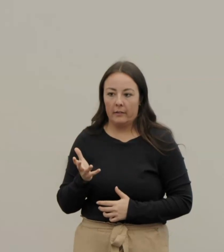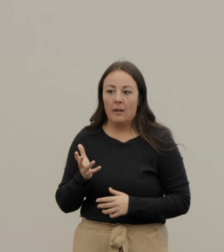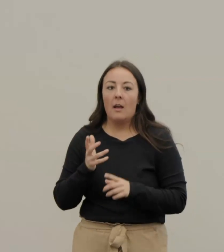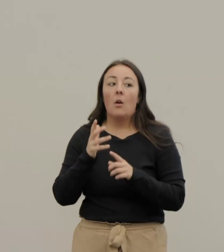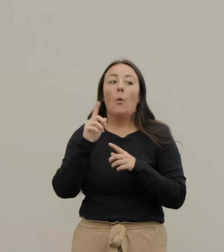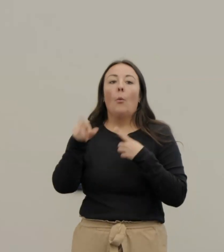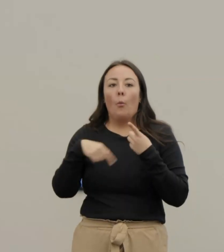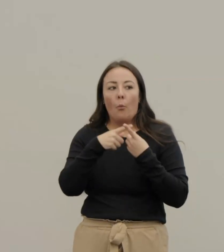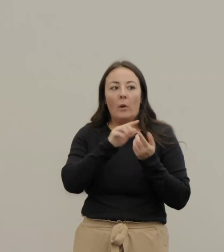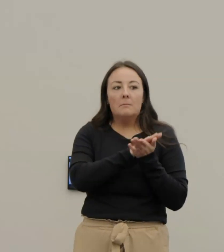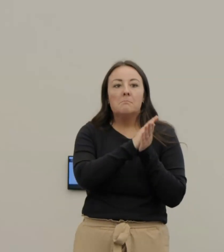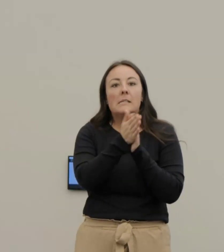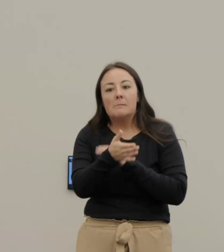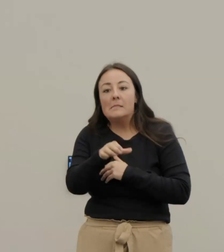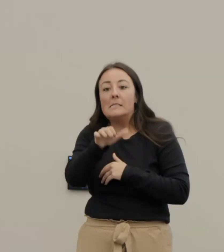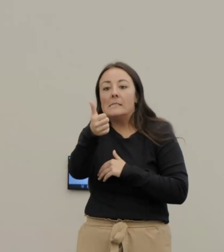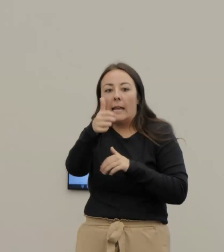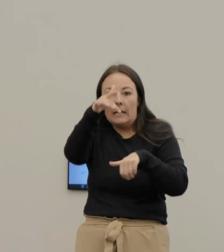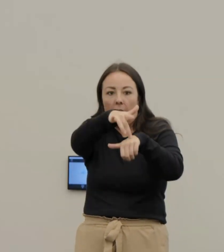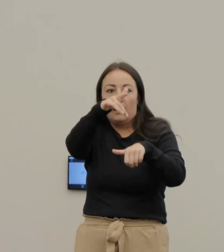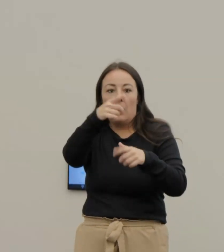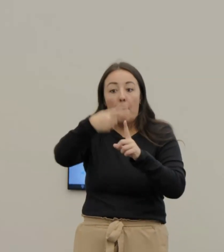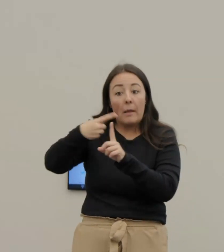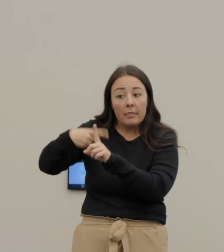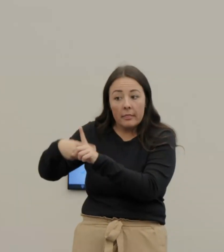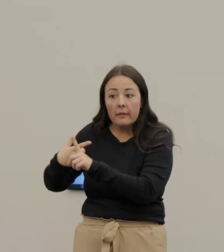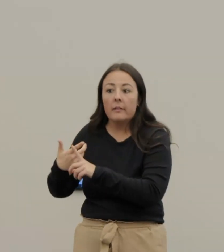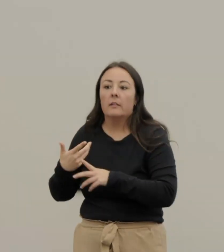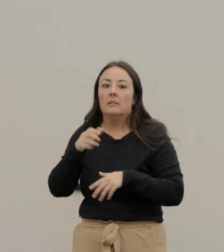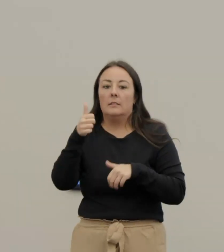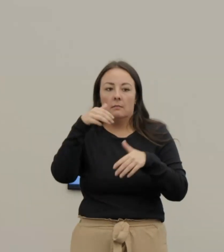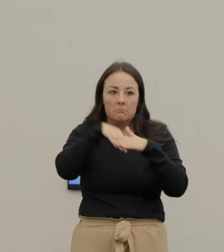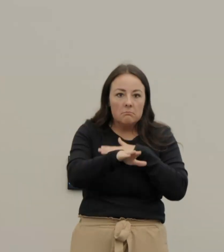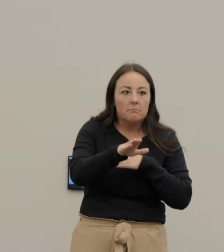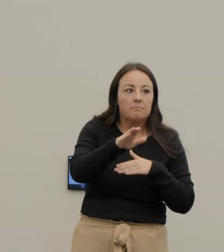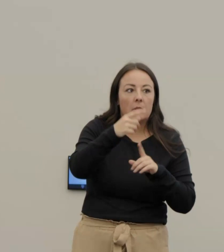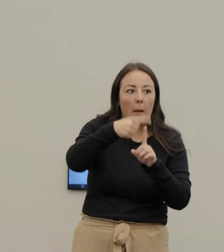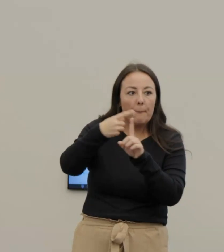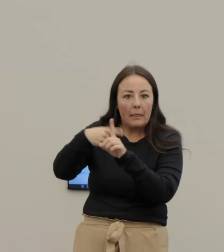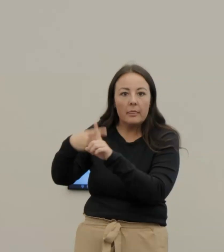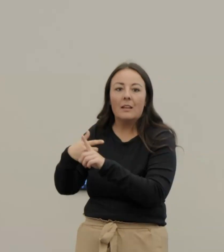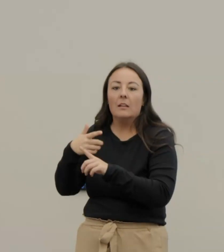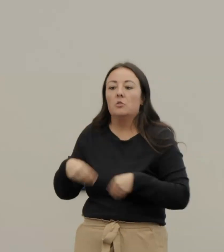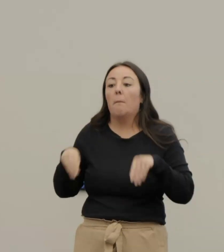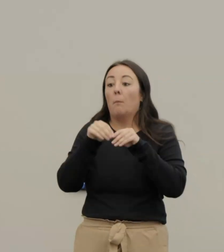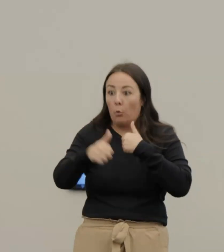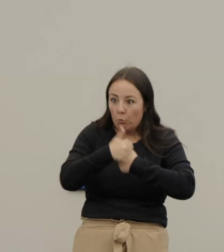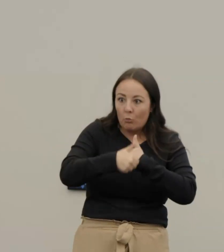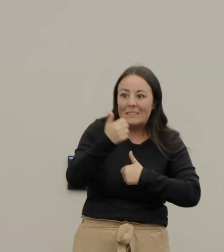you start getting into 10 hits a month, risk every more hit you get Yep. every